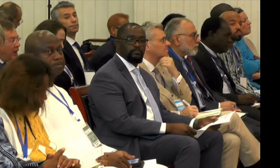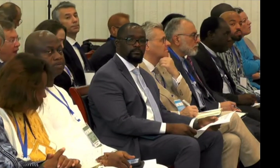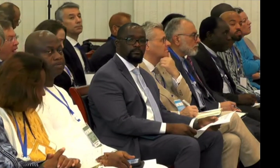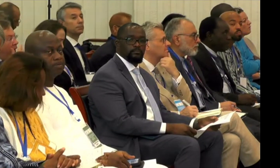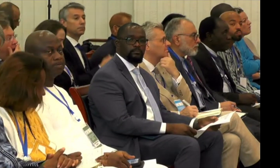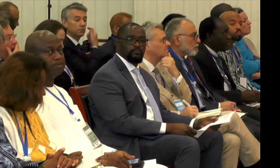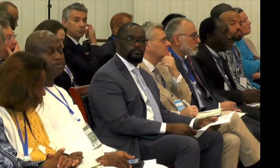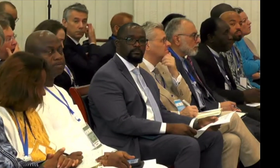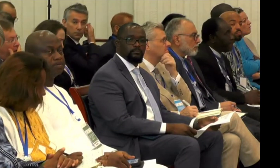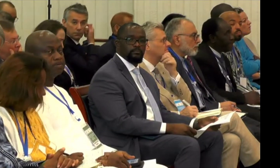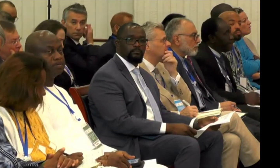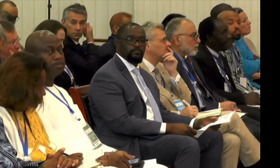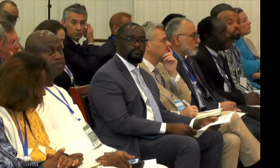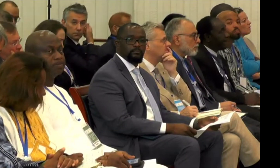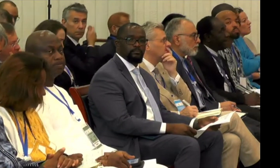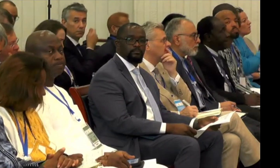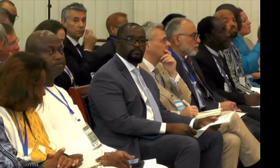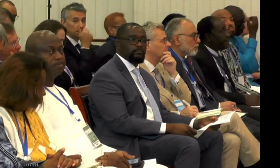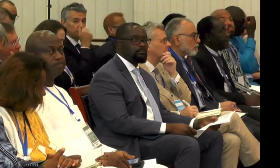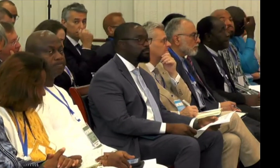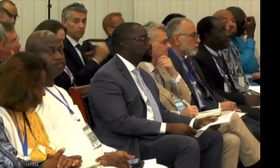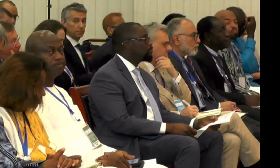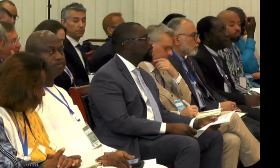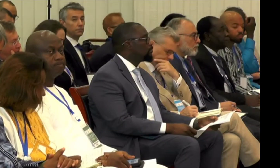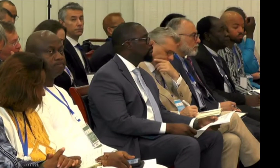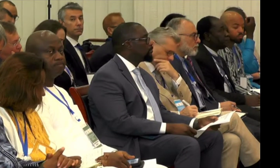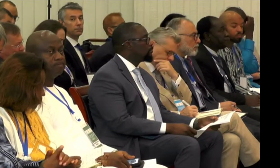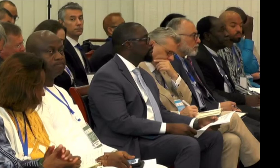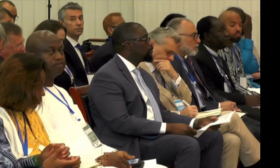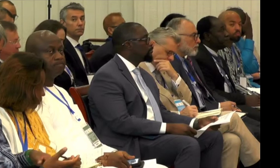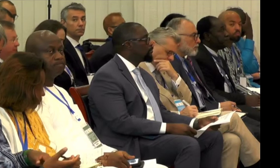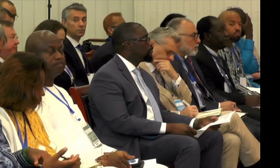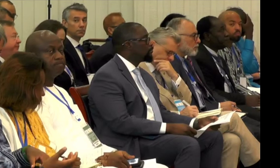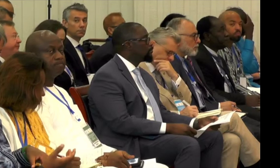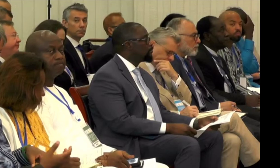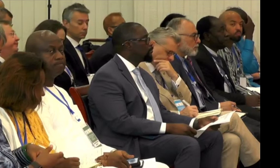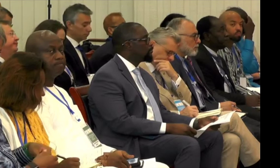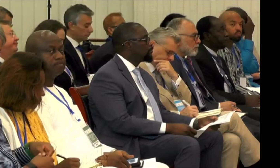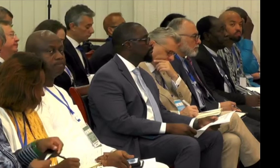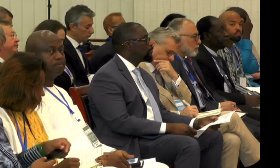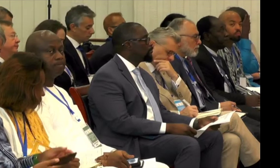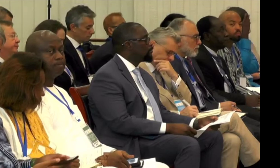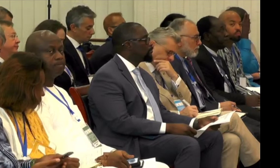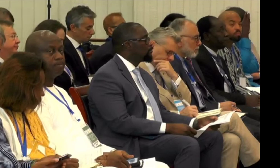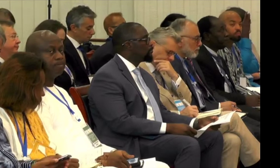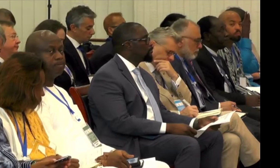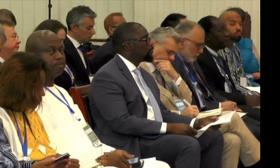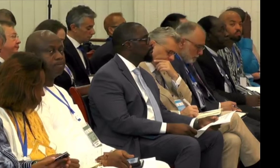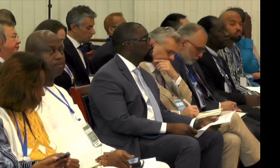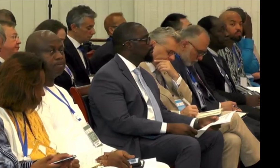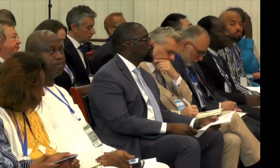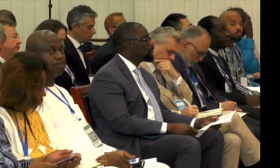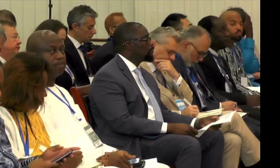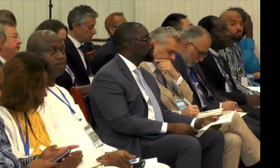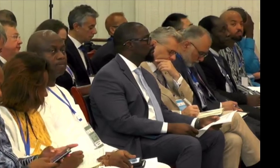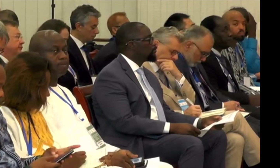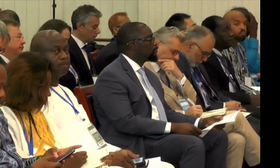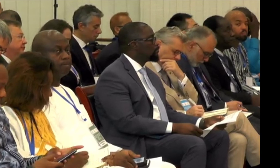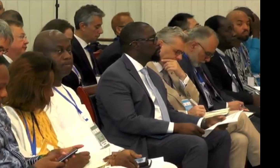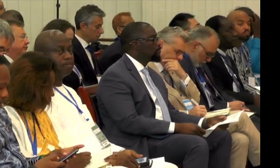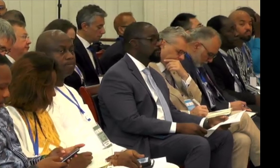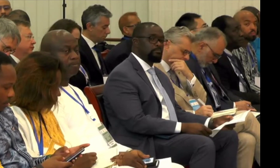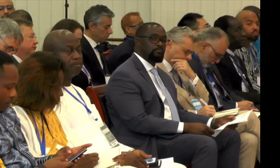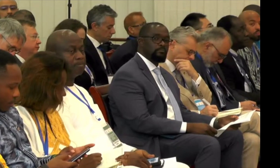much part of the reform process that is underway. The